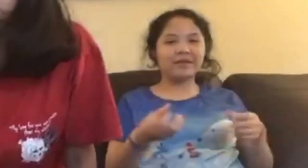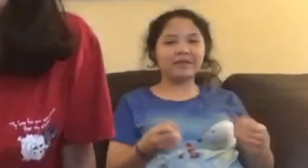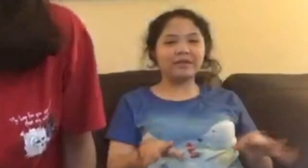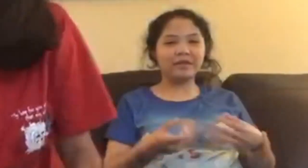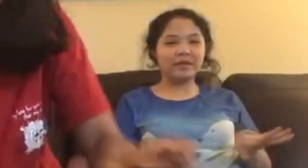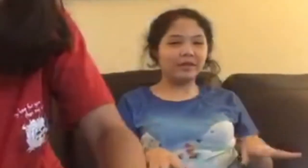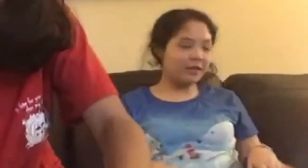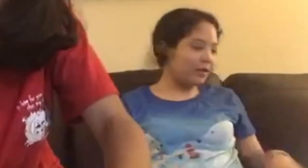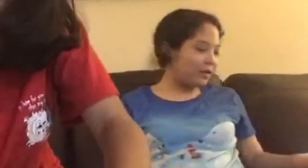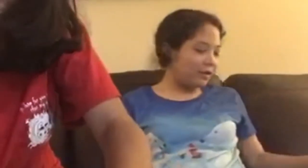I'm not